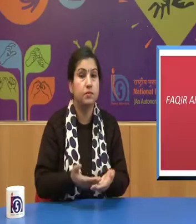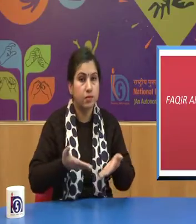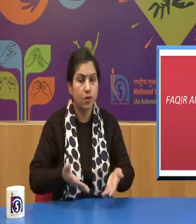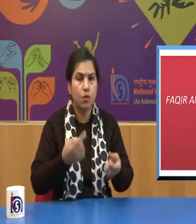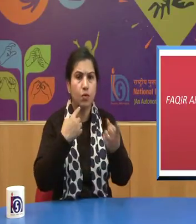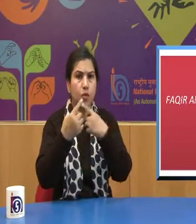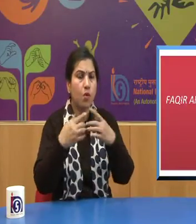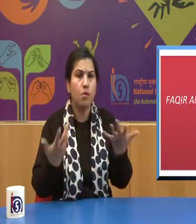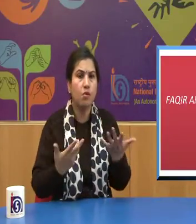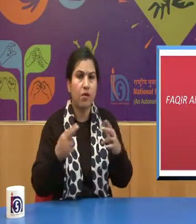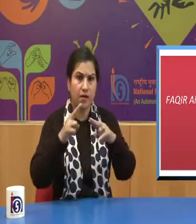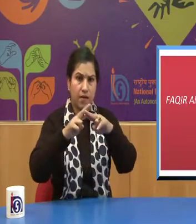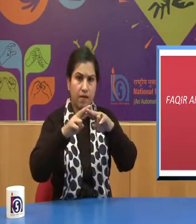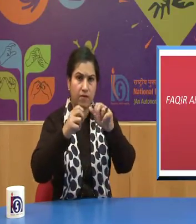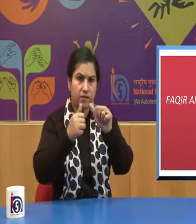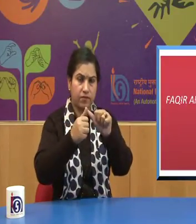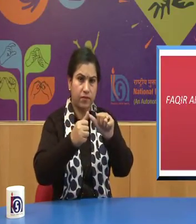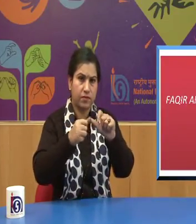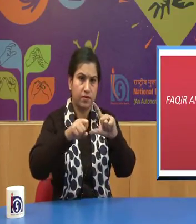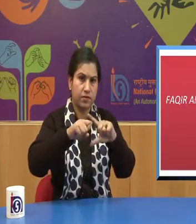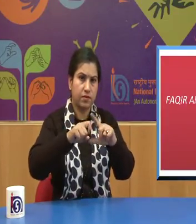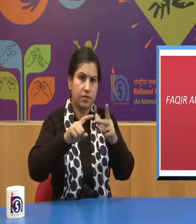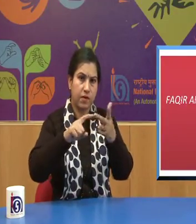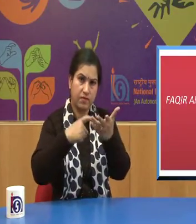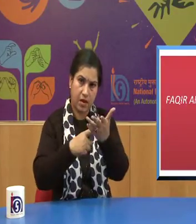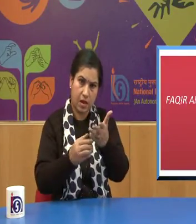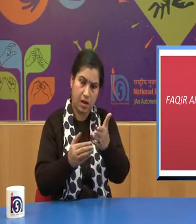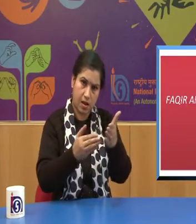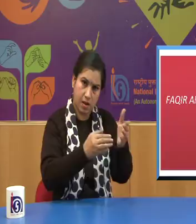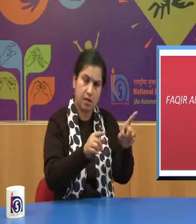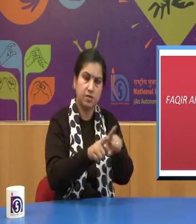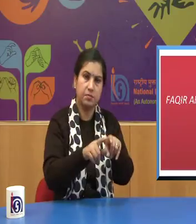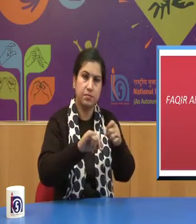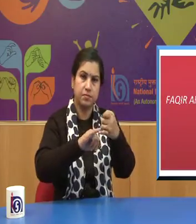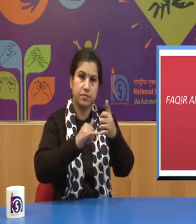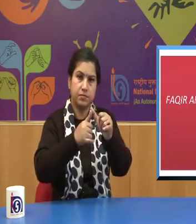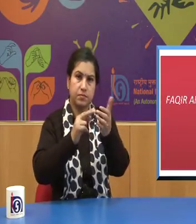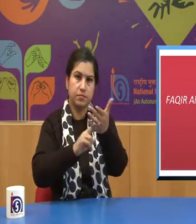Now we will talk about the Fakir and Sannyasi rebellions.